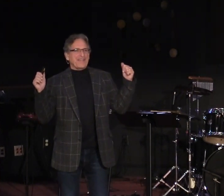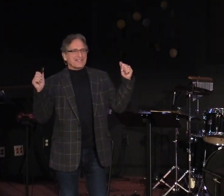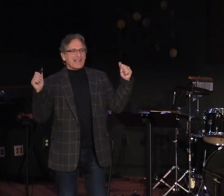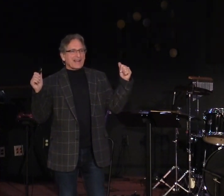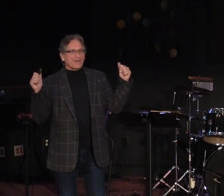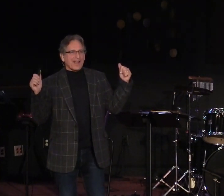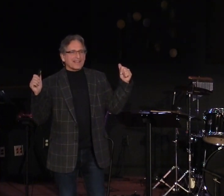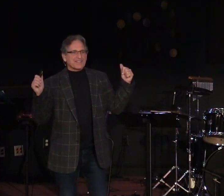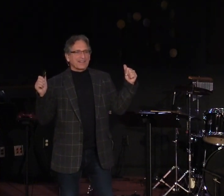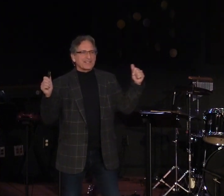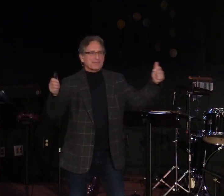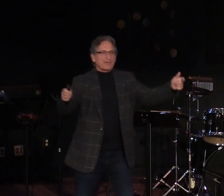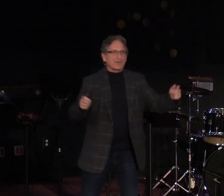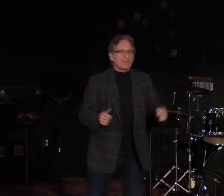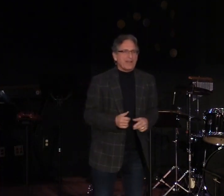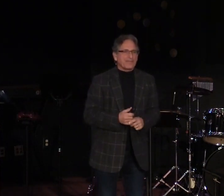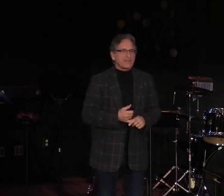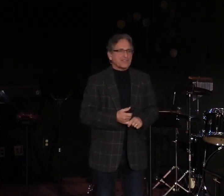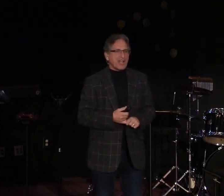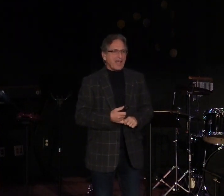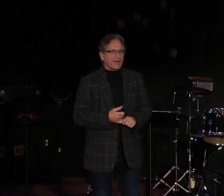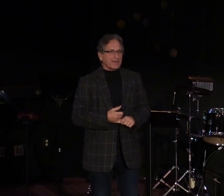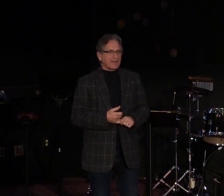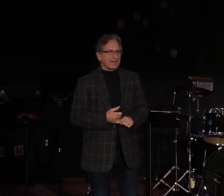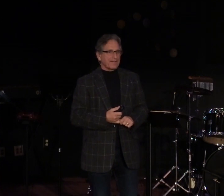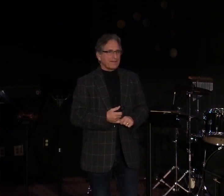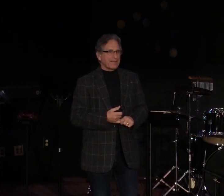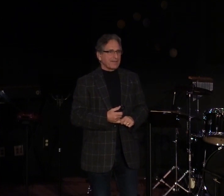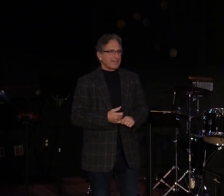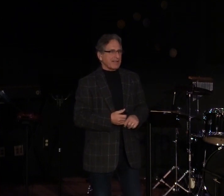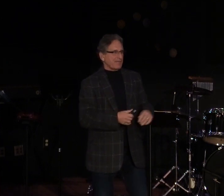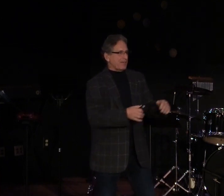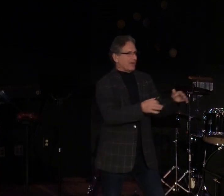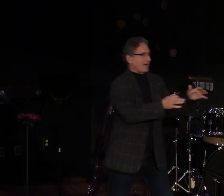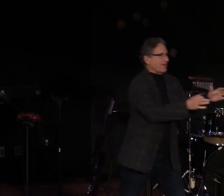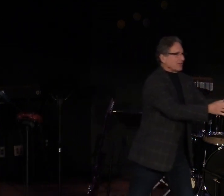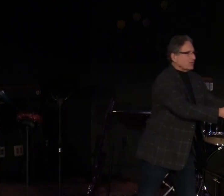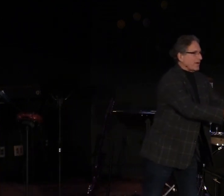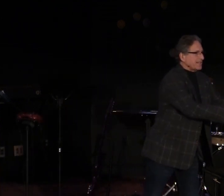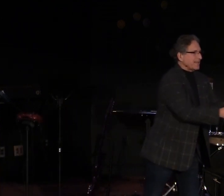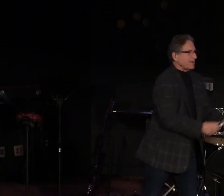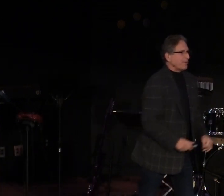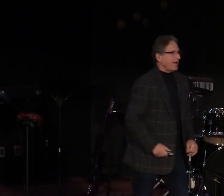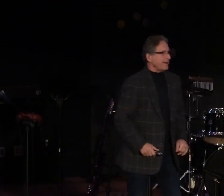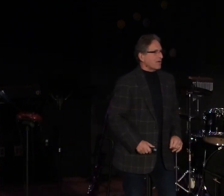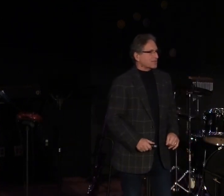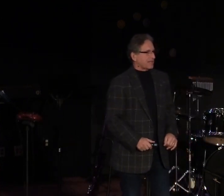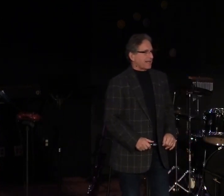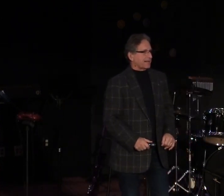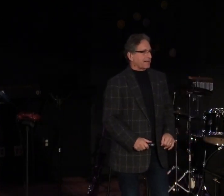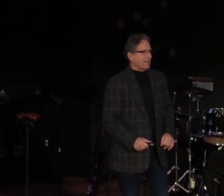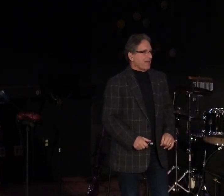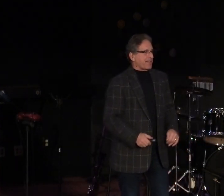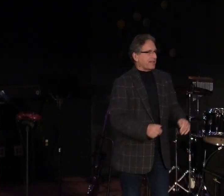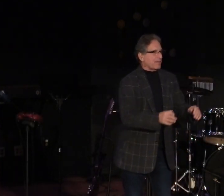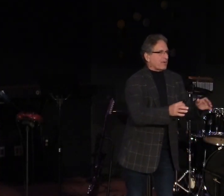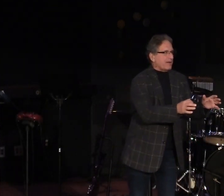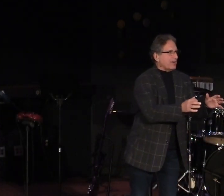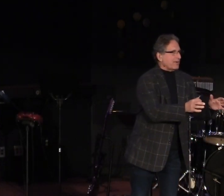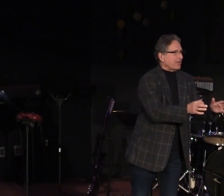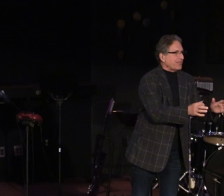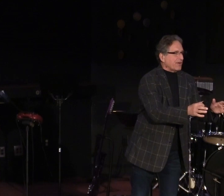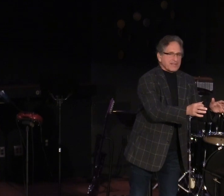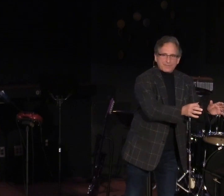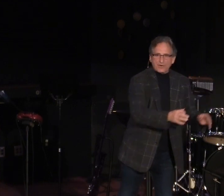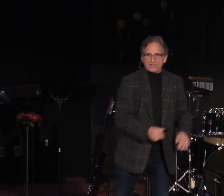when do you think Zacharias and Elizabeth would have prayed for this child? Think of when they were in their 20s, they would have prayed, most likely. Think they'd have